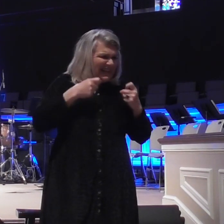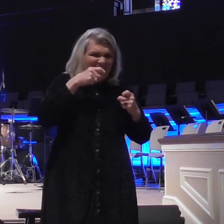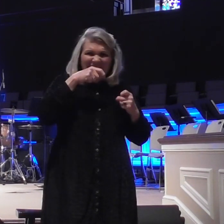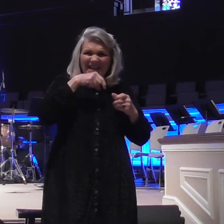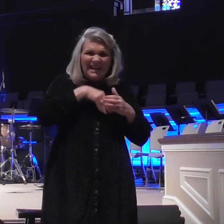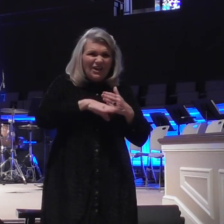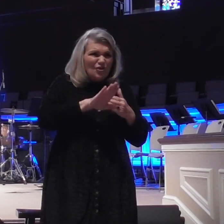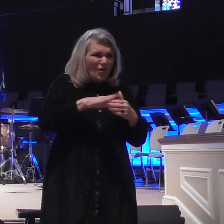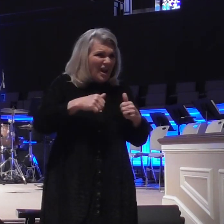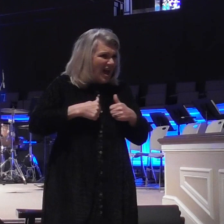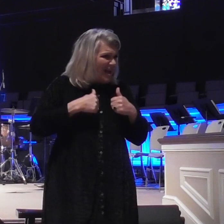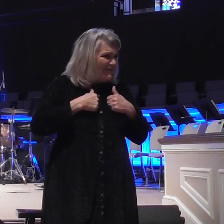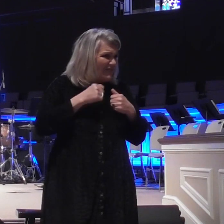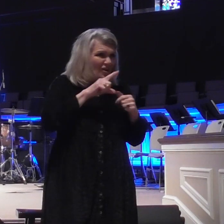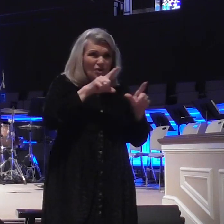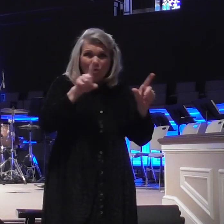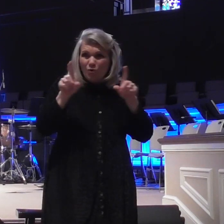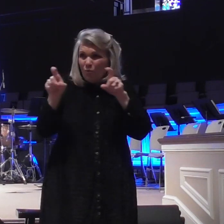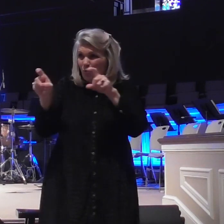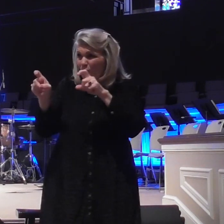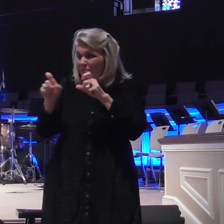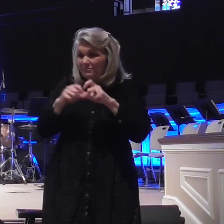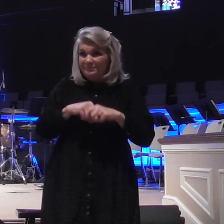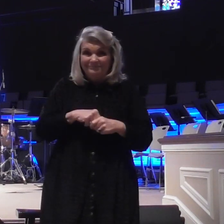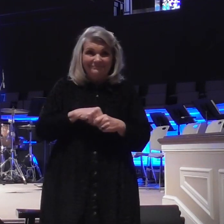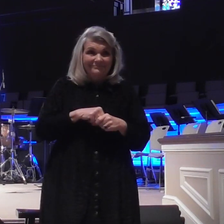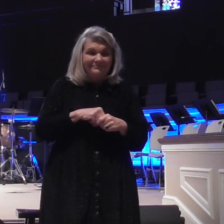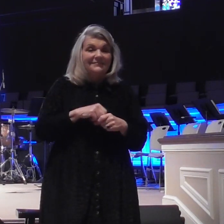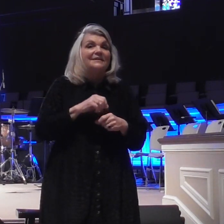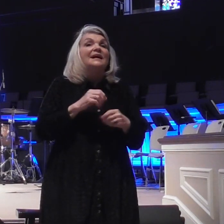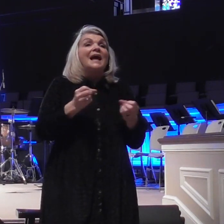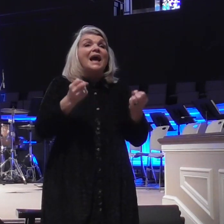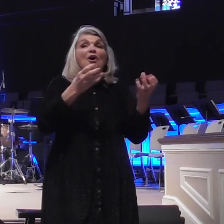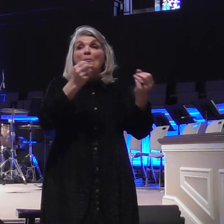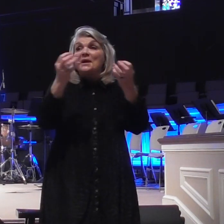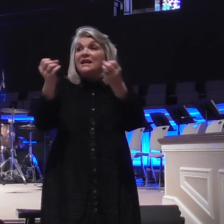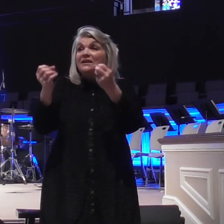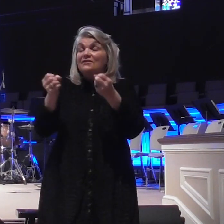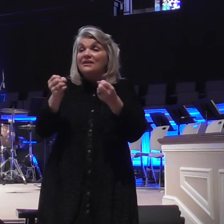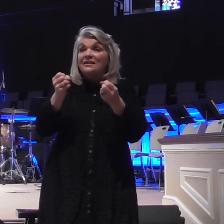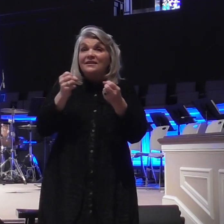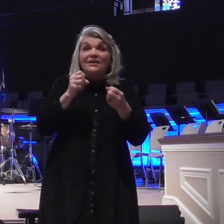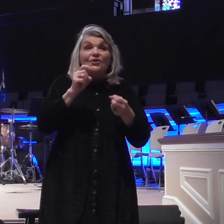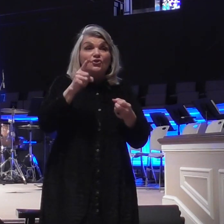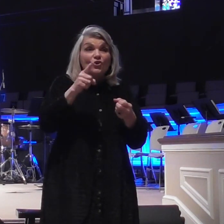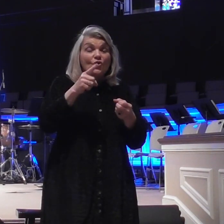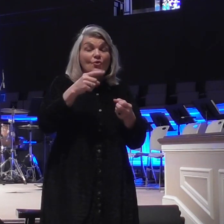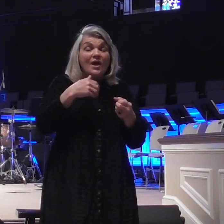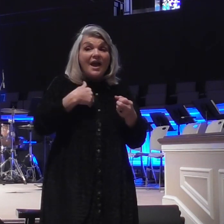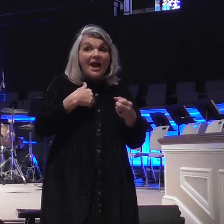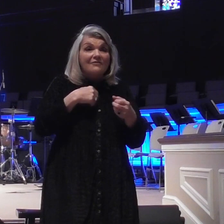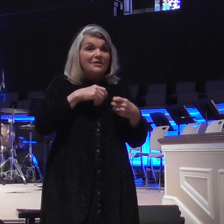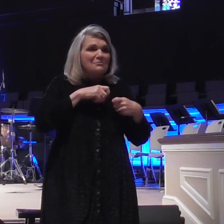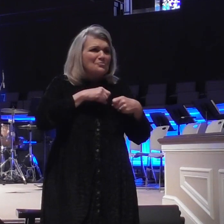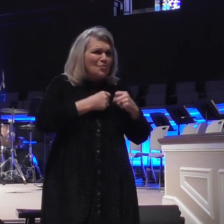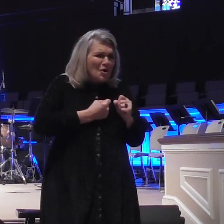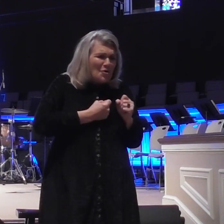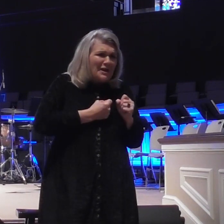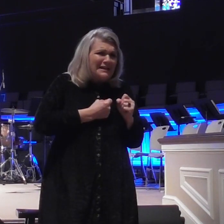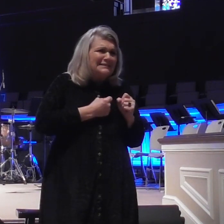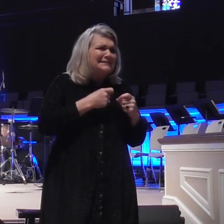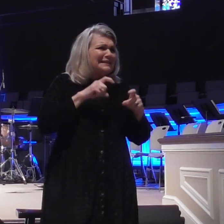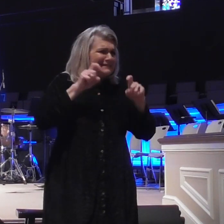I'm going to do that one more time so everybody sees. Everybody raise their hands. How many of you have an ongoing challenge and battle with the brokenness of